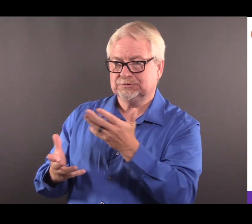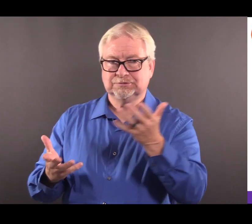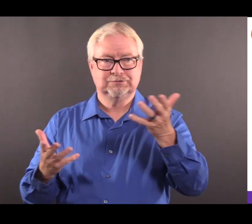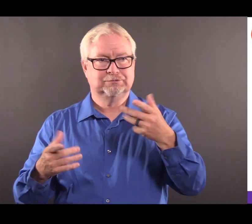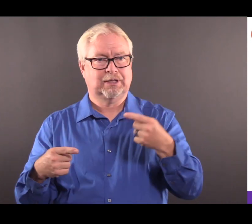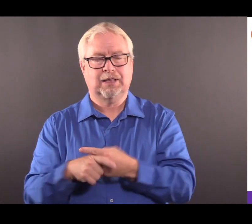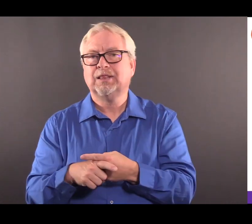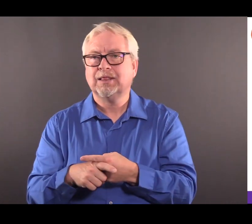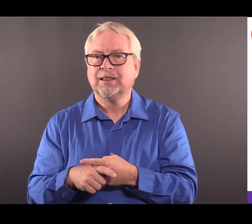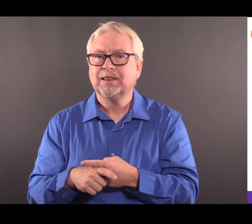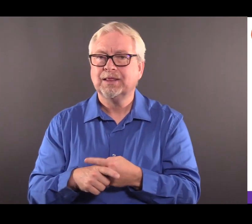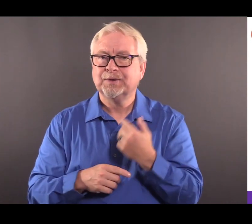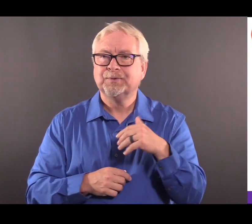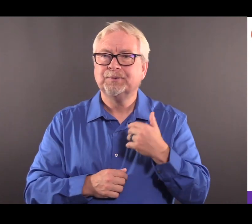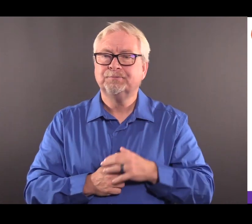philosophy.